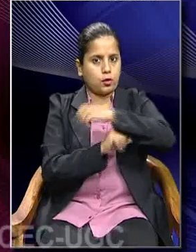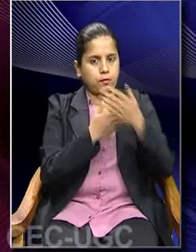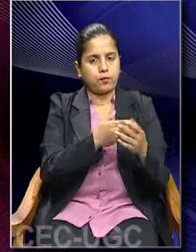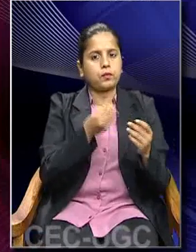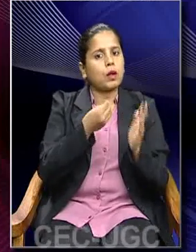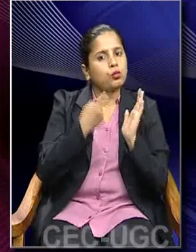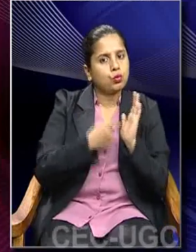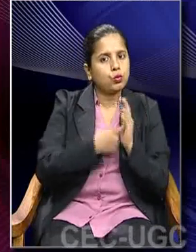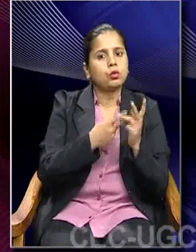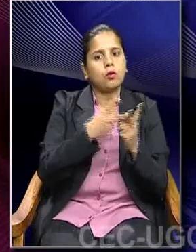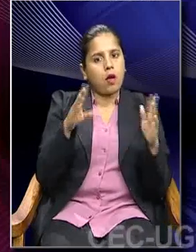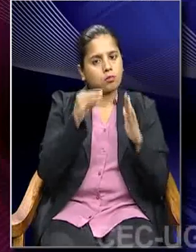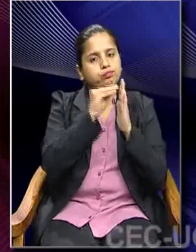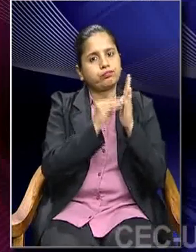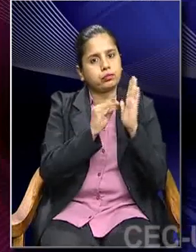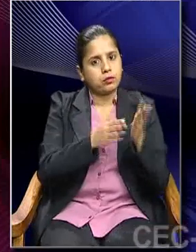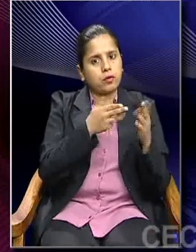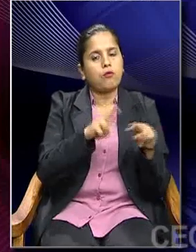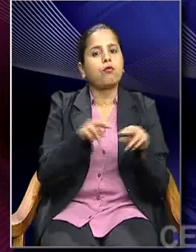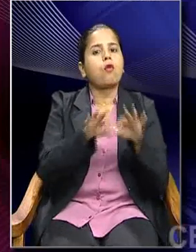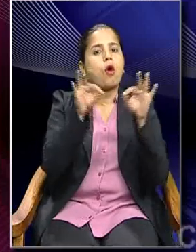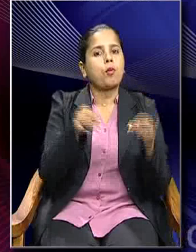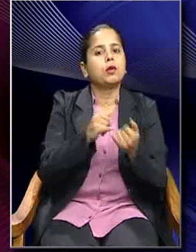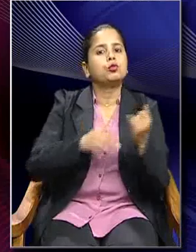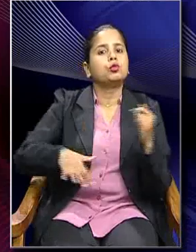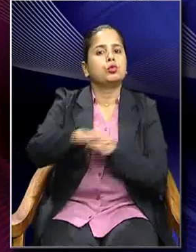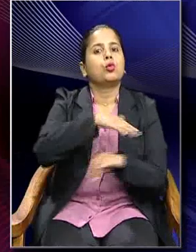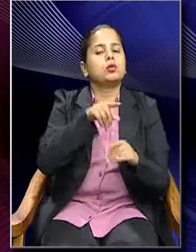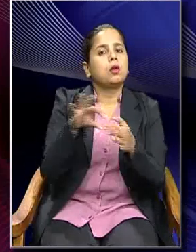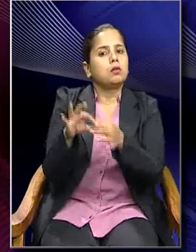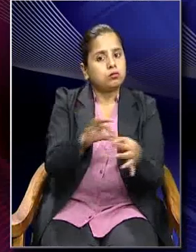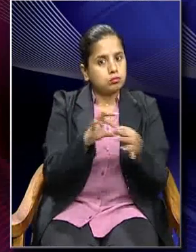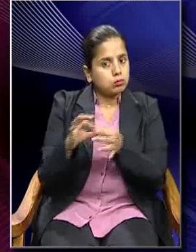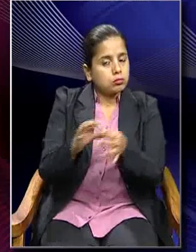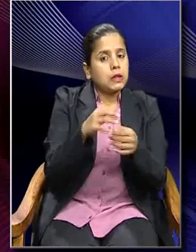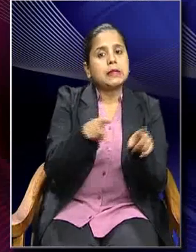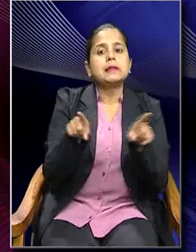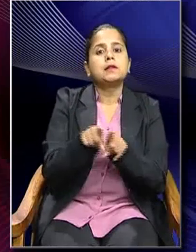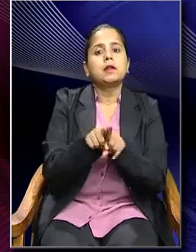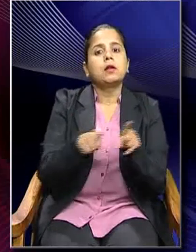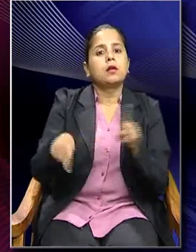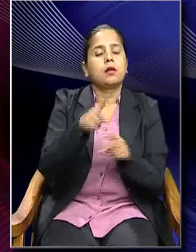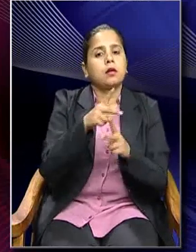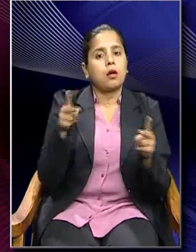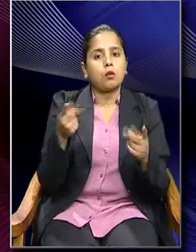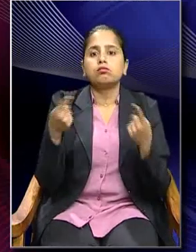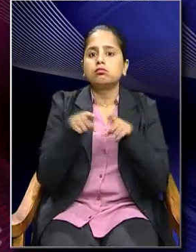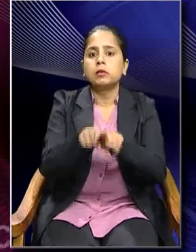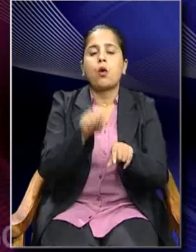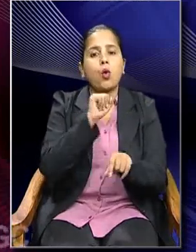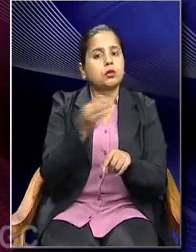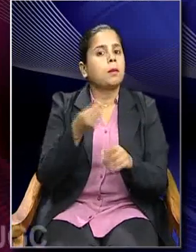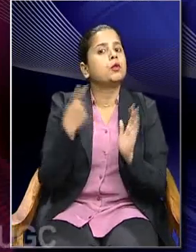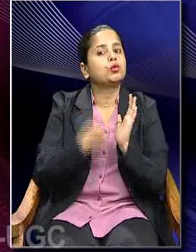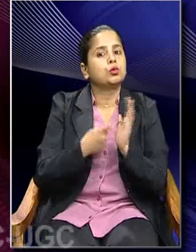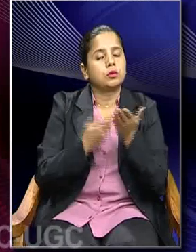and regulations, it has a formal social relation and it is kind of abiding by certain rule. So